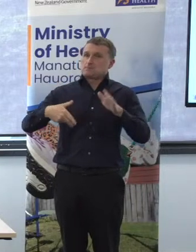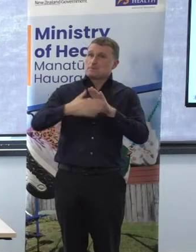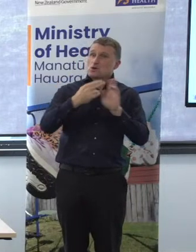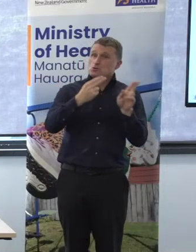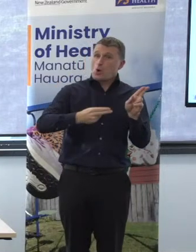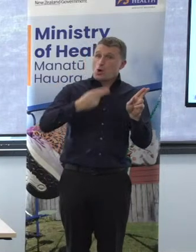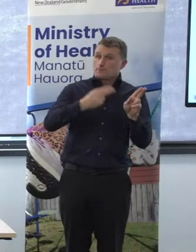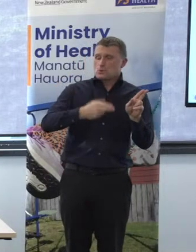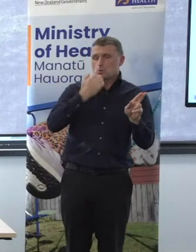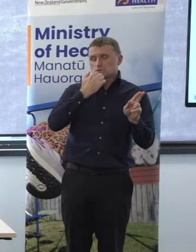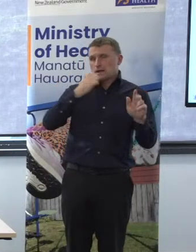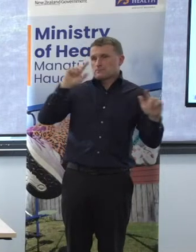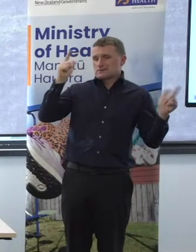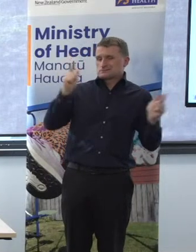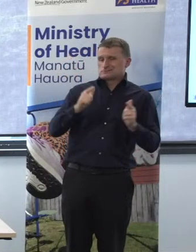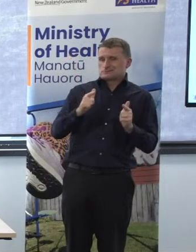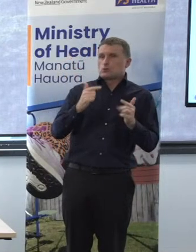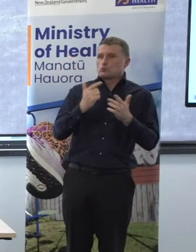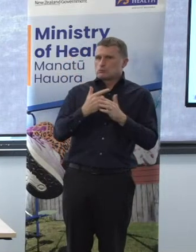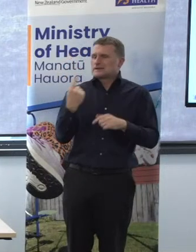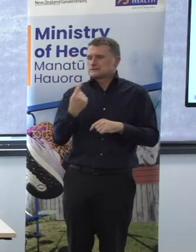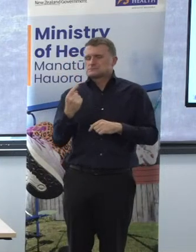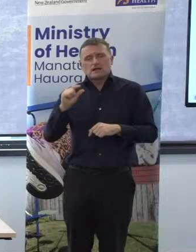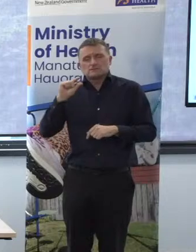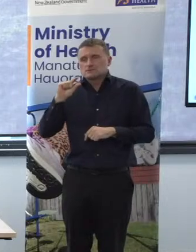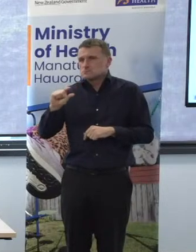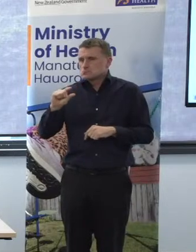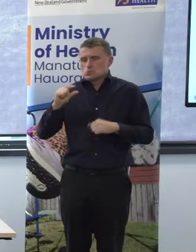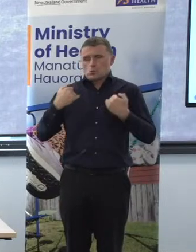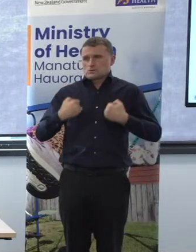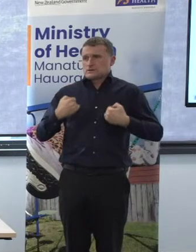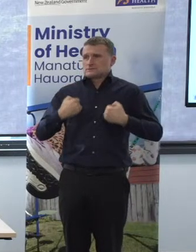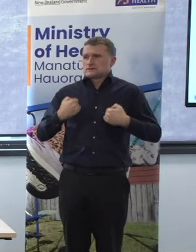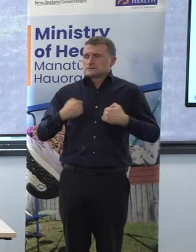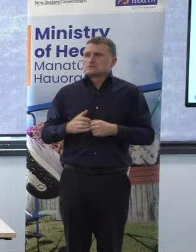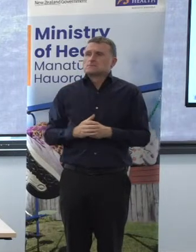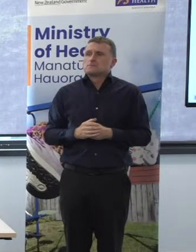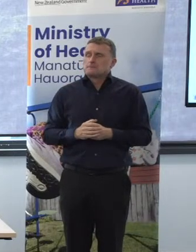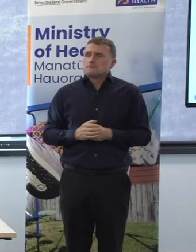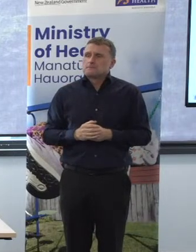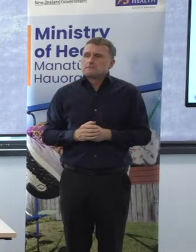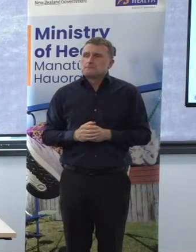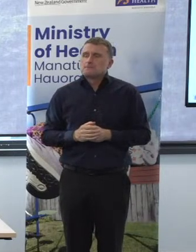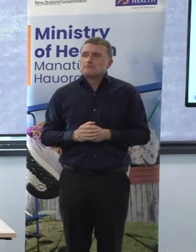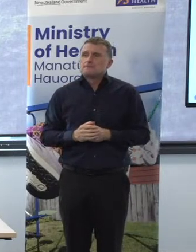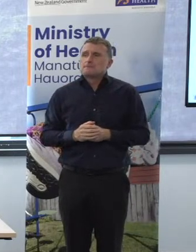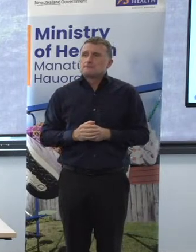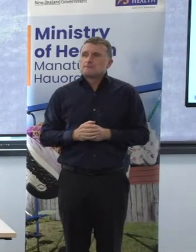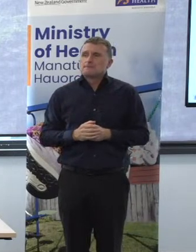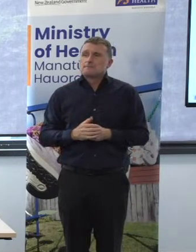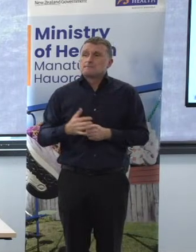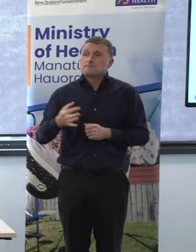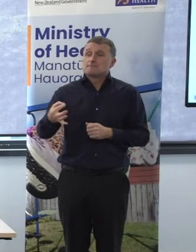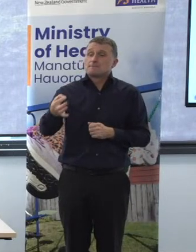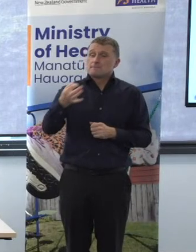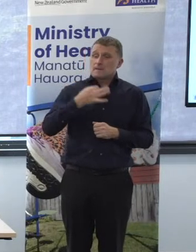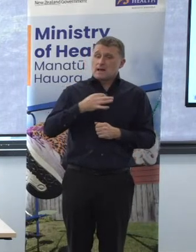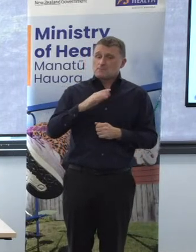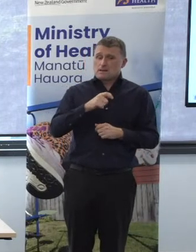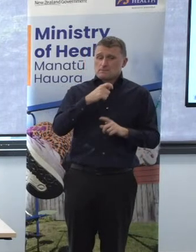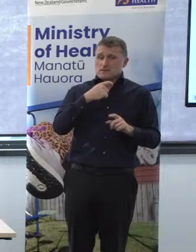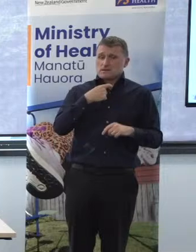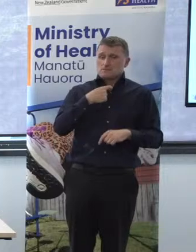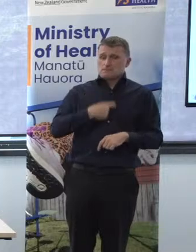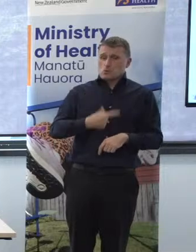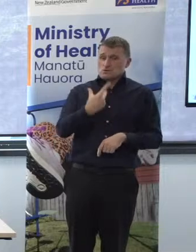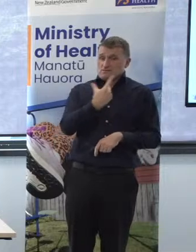mild illness, which is self-limiting. Yeah. I've heard of some cases of sort of vaccinated people being infected maybe a second time. Is